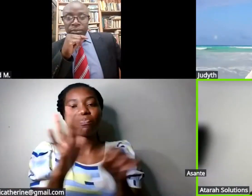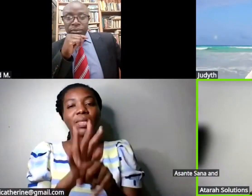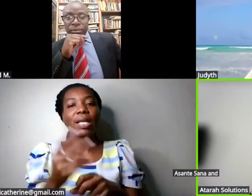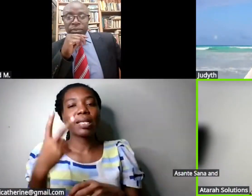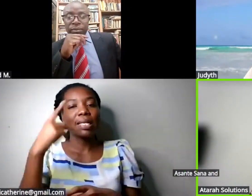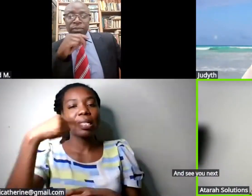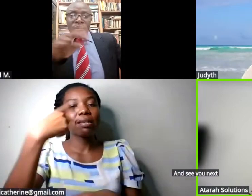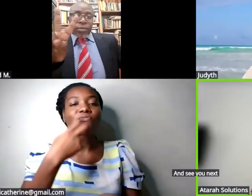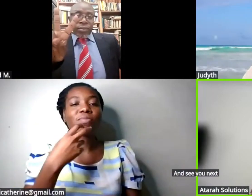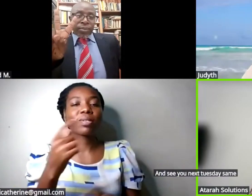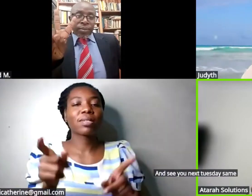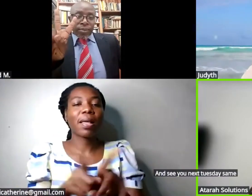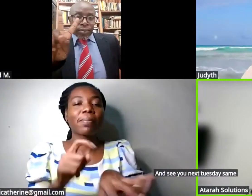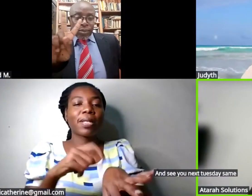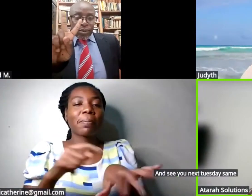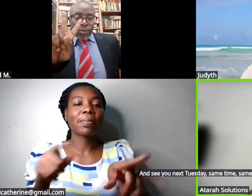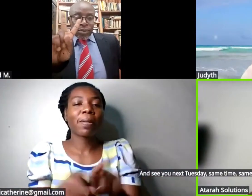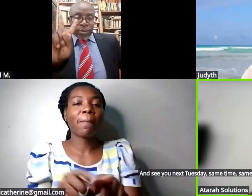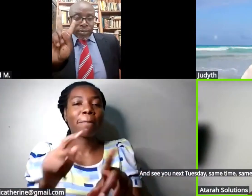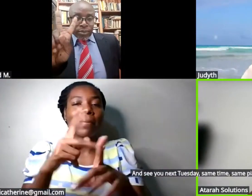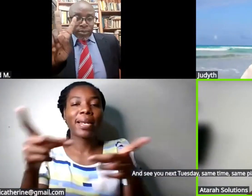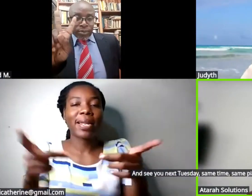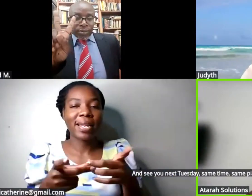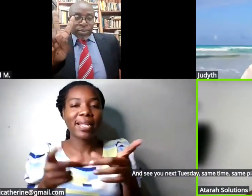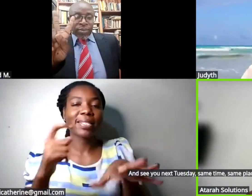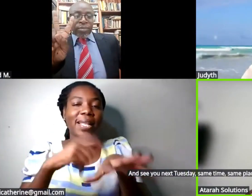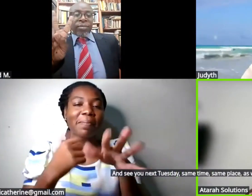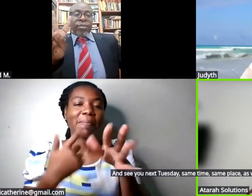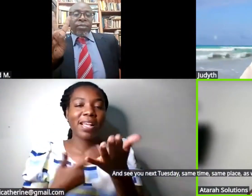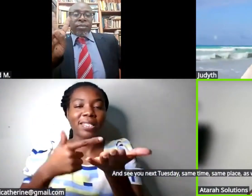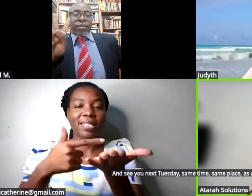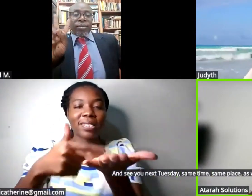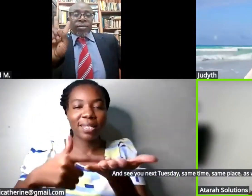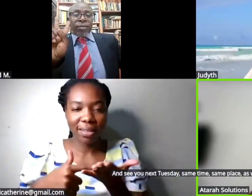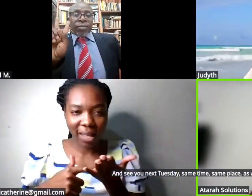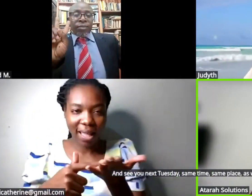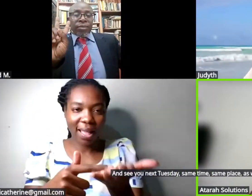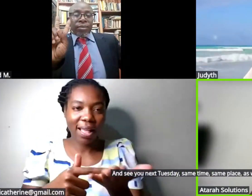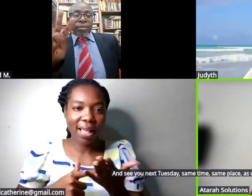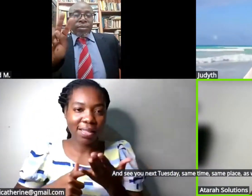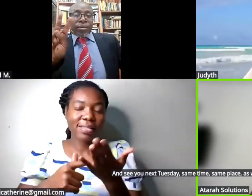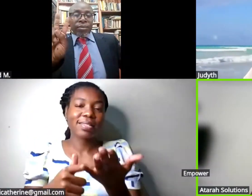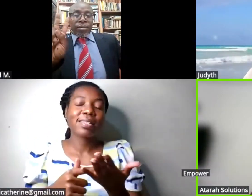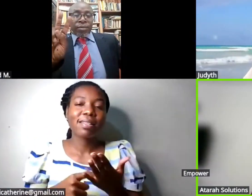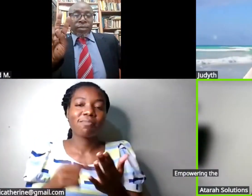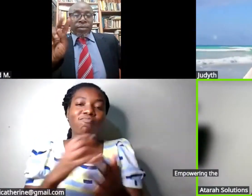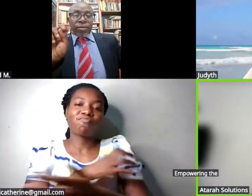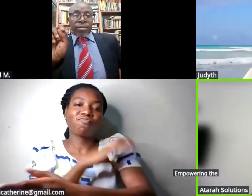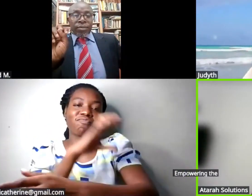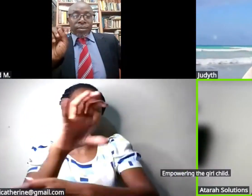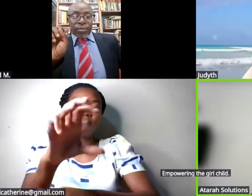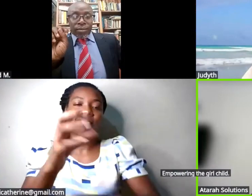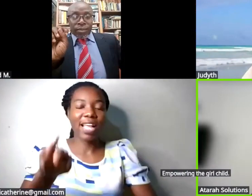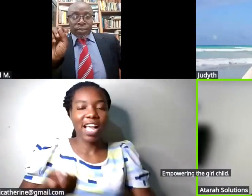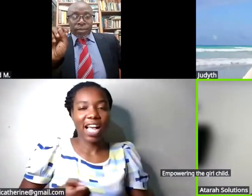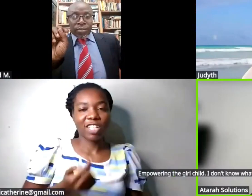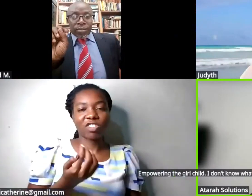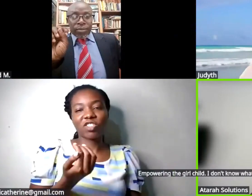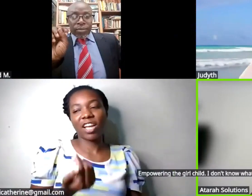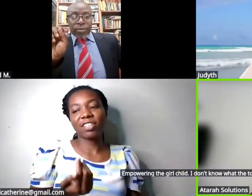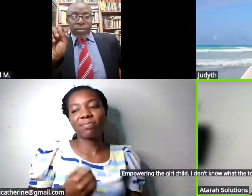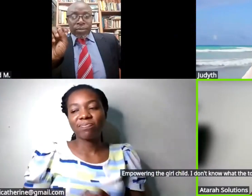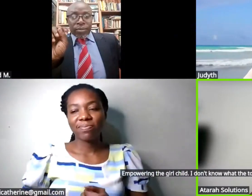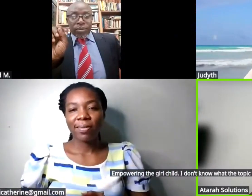Tuesday, same time, same place, as we discuss empowering the girl child. I don't know what the topic will be, but we